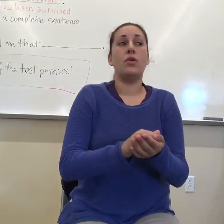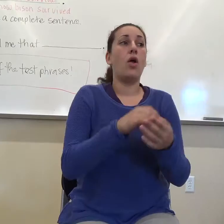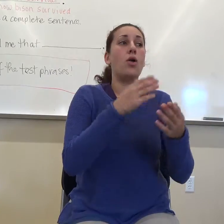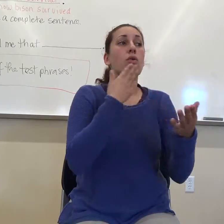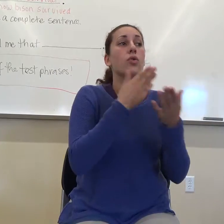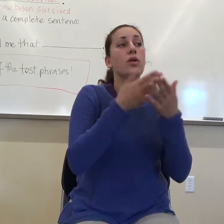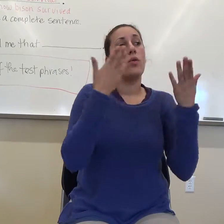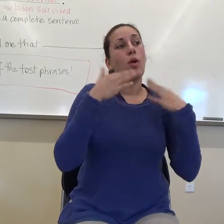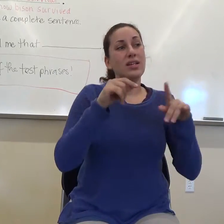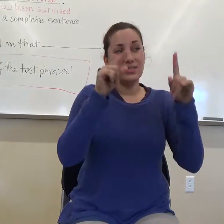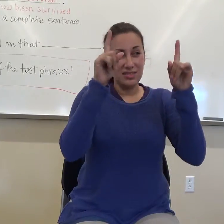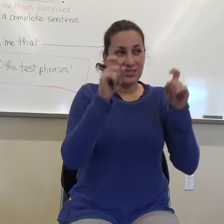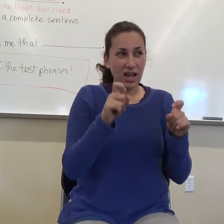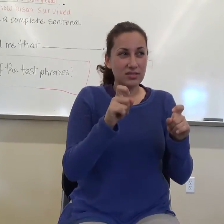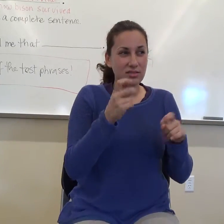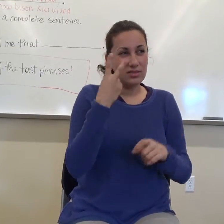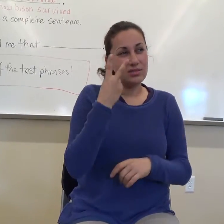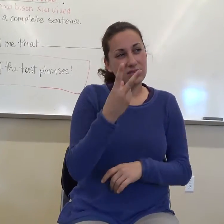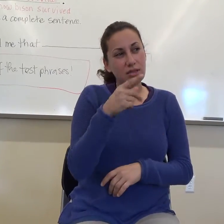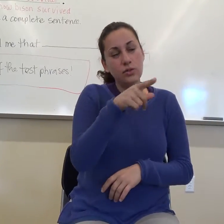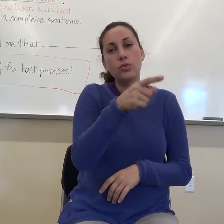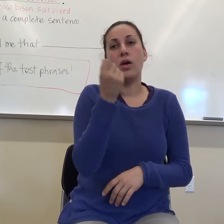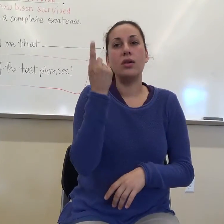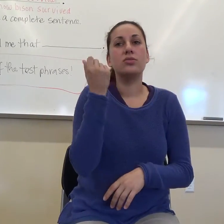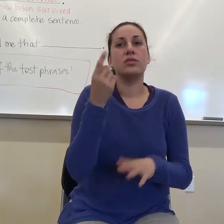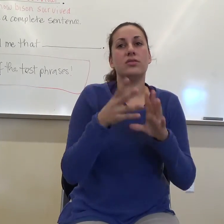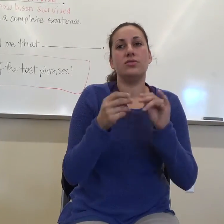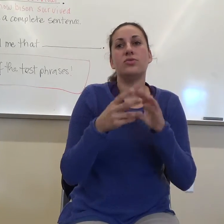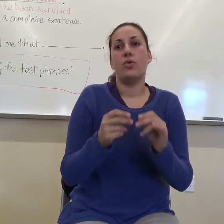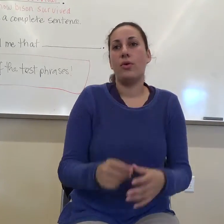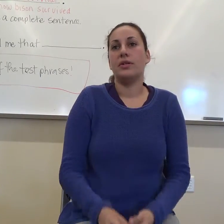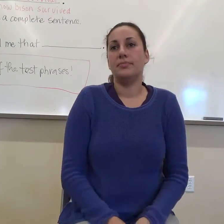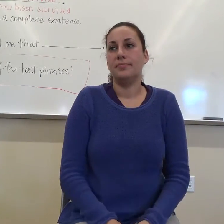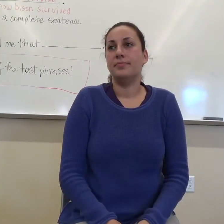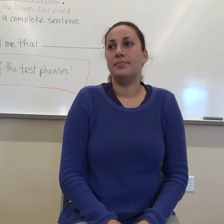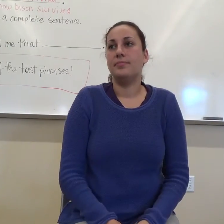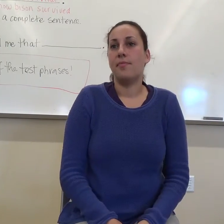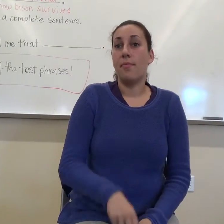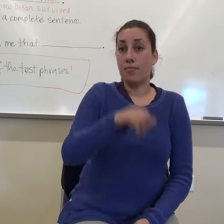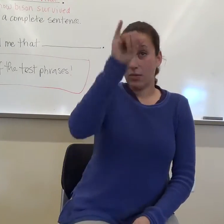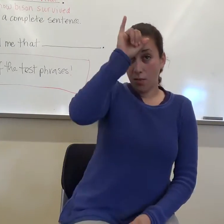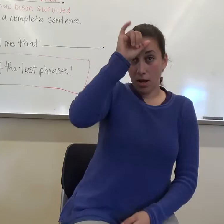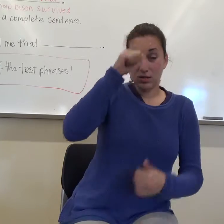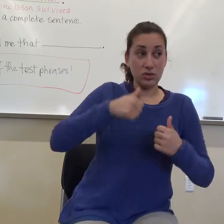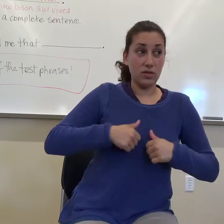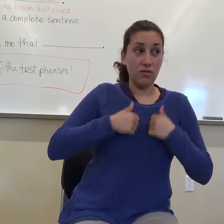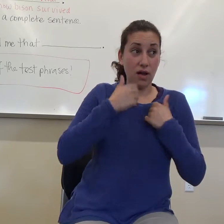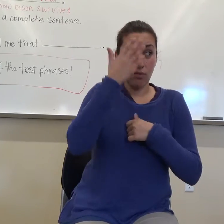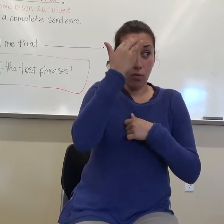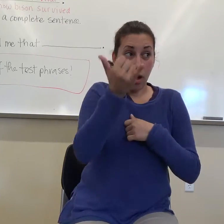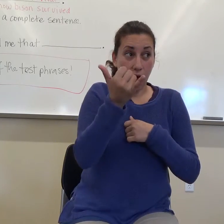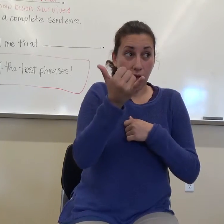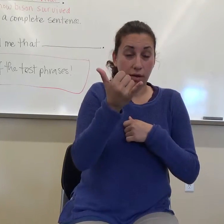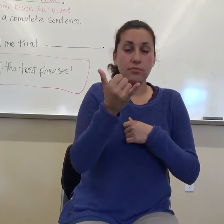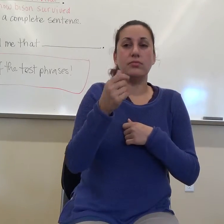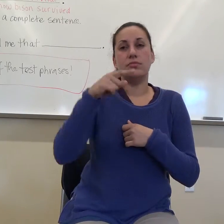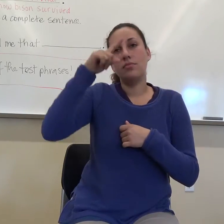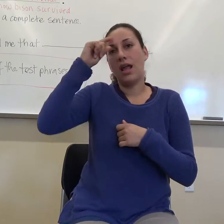The author is trying to tell me that bison survived because the hunters were too lazy to